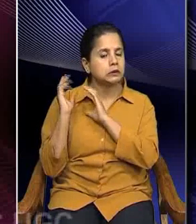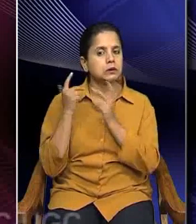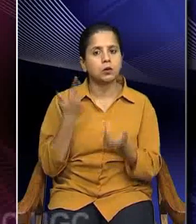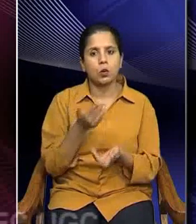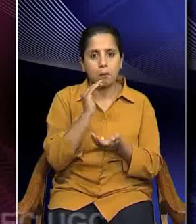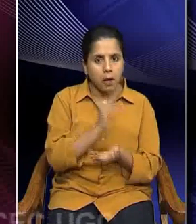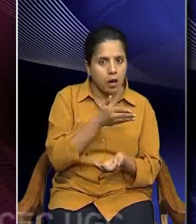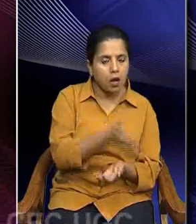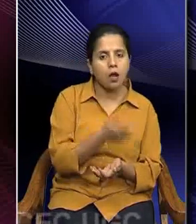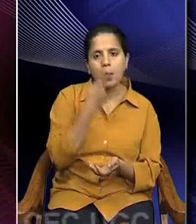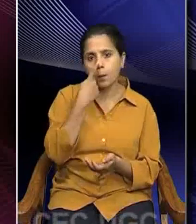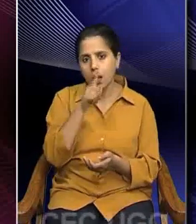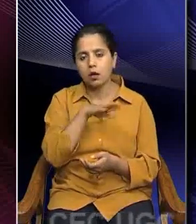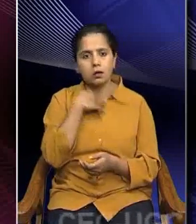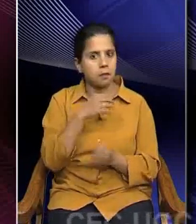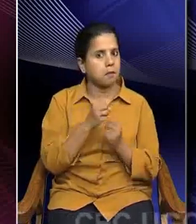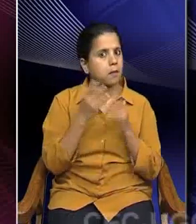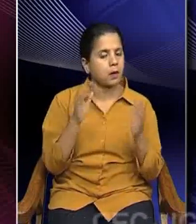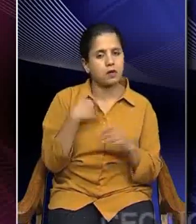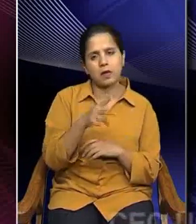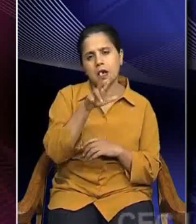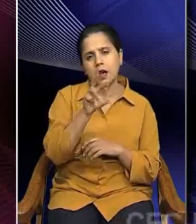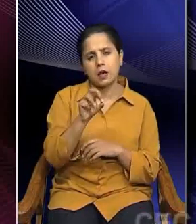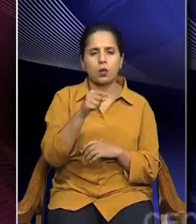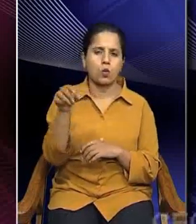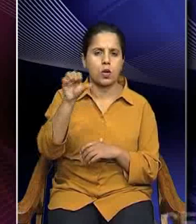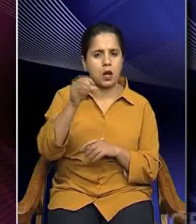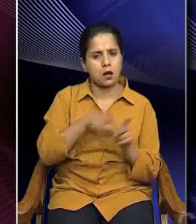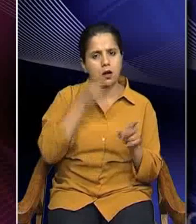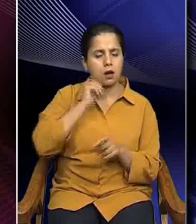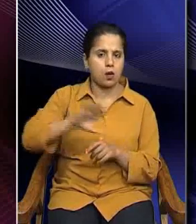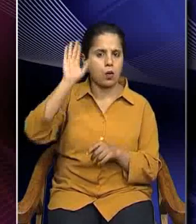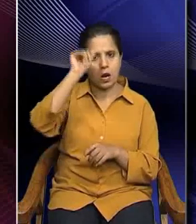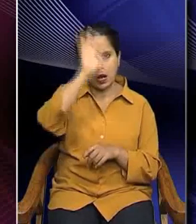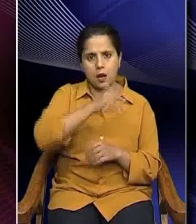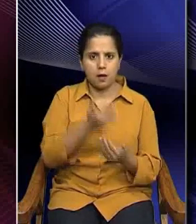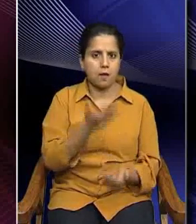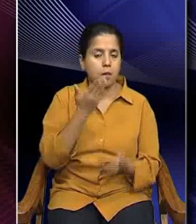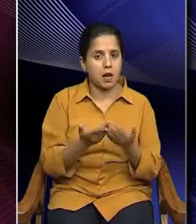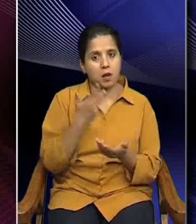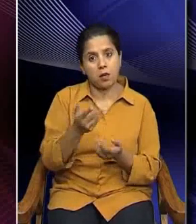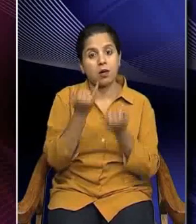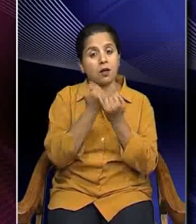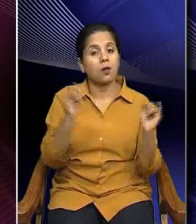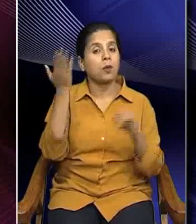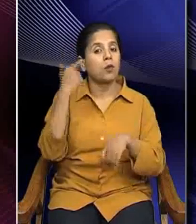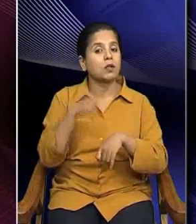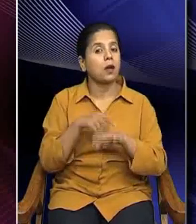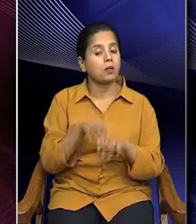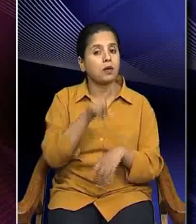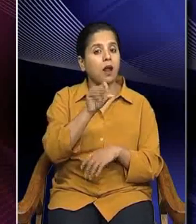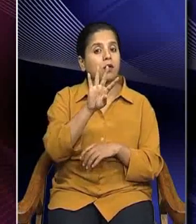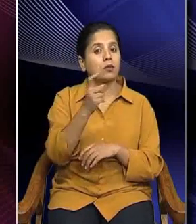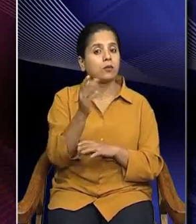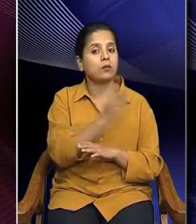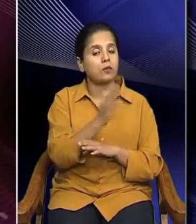and child death. So if you suppose go 80 to 90 years back in the Indian context, or maybe at the time of independence, majority of